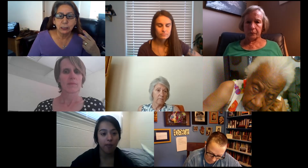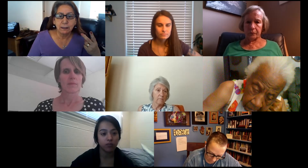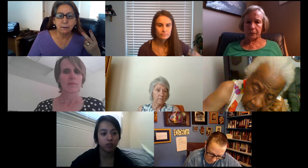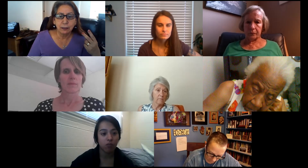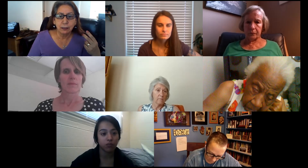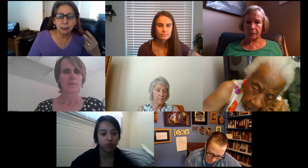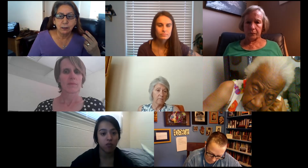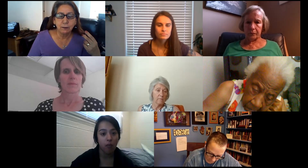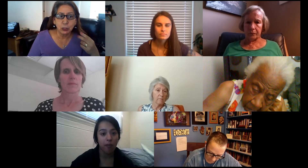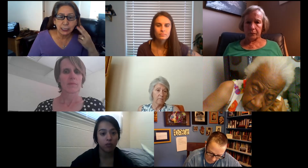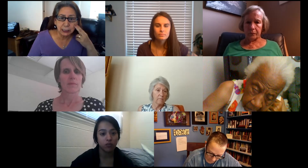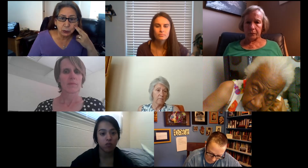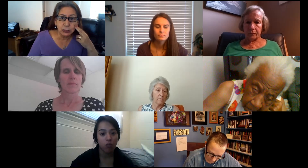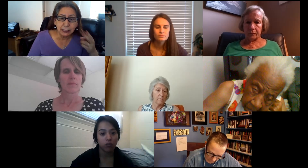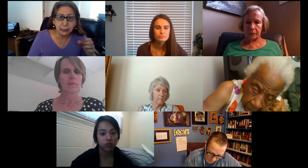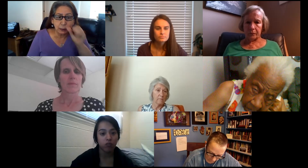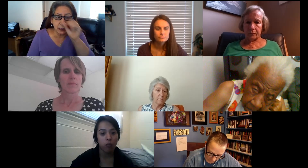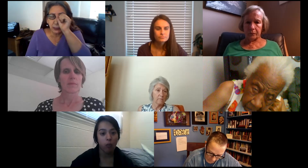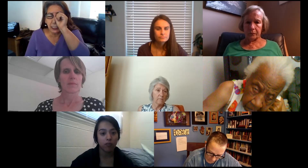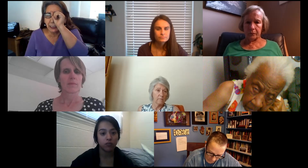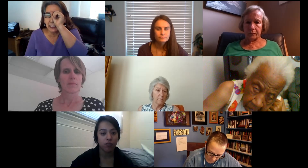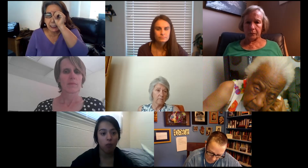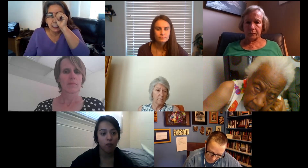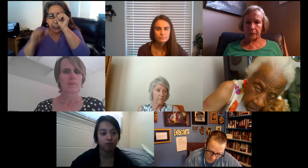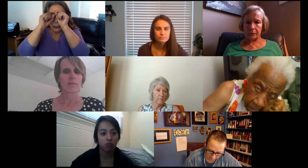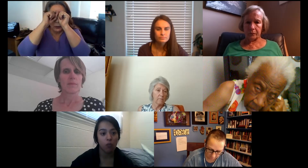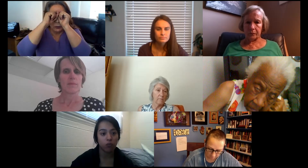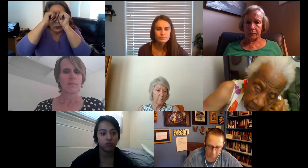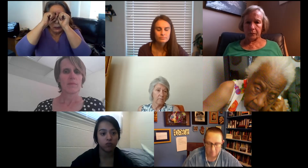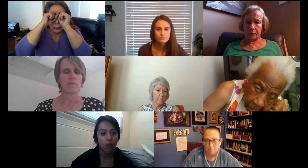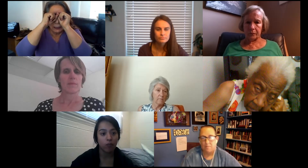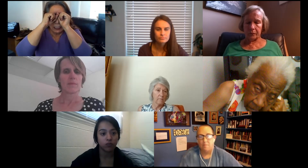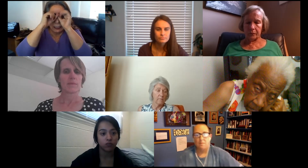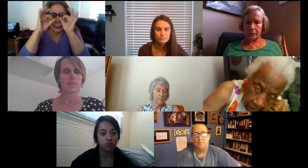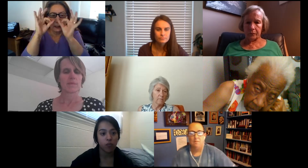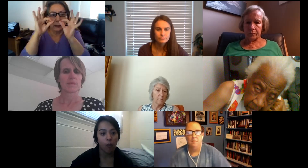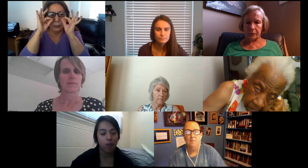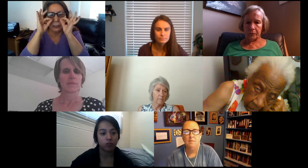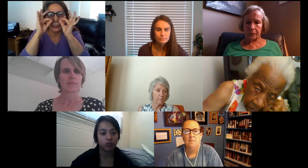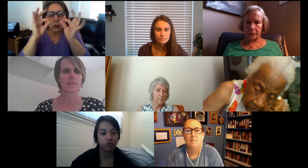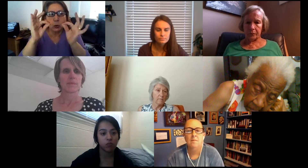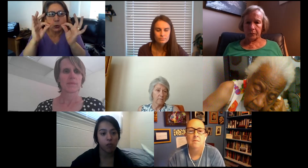deaf, even though she can still see some, because her sight is like a little like that, like seen